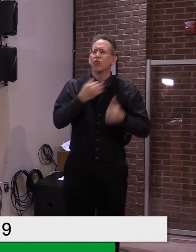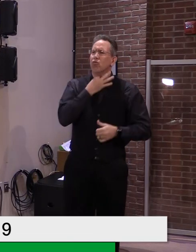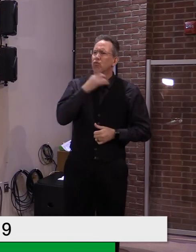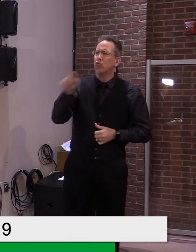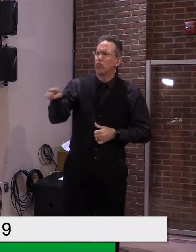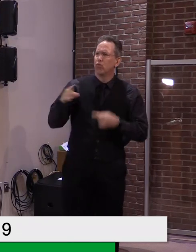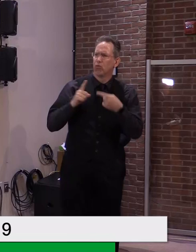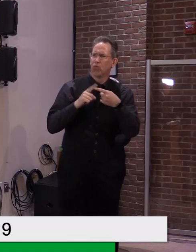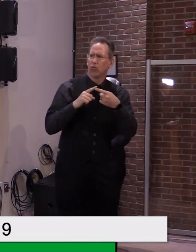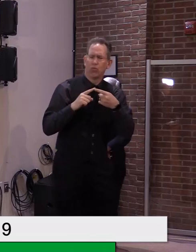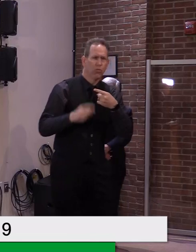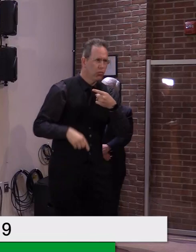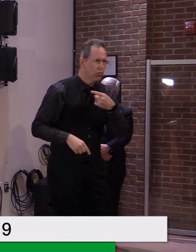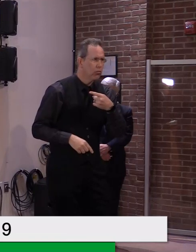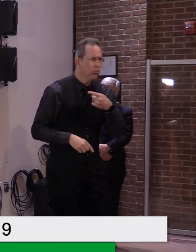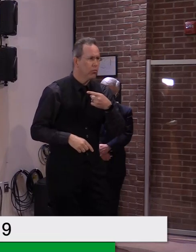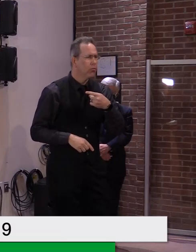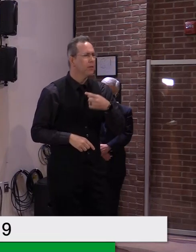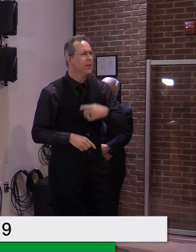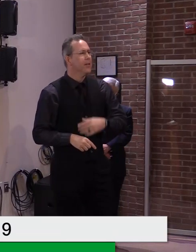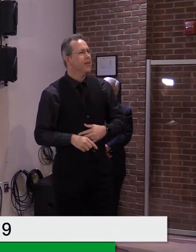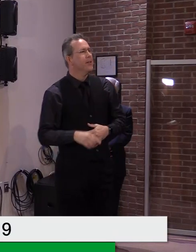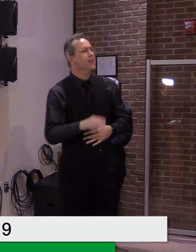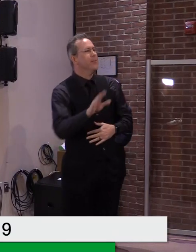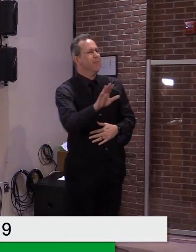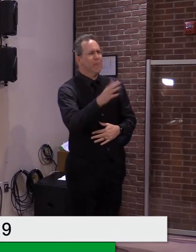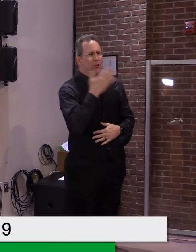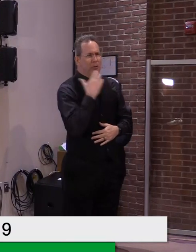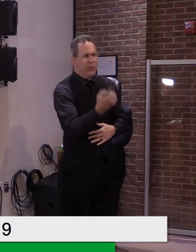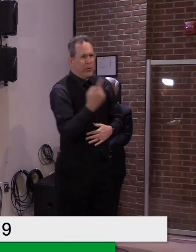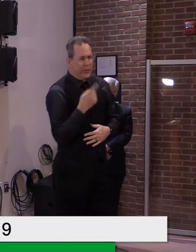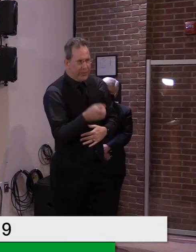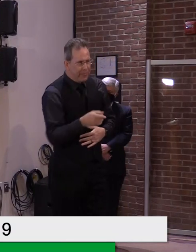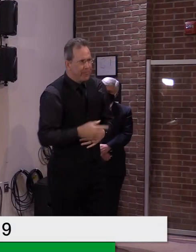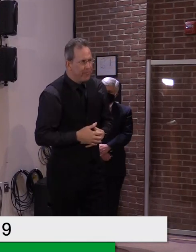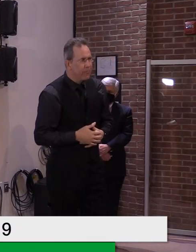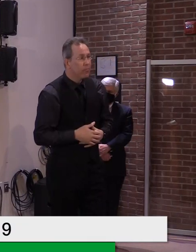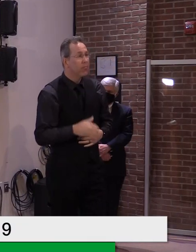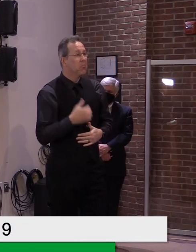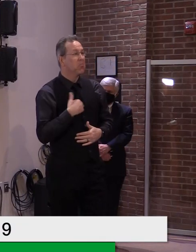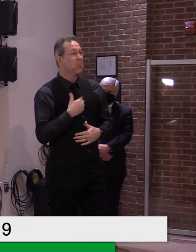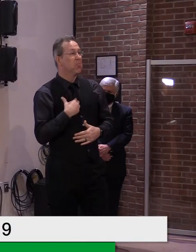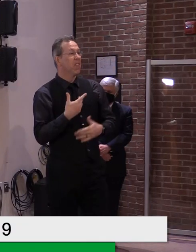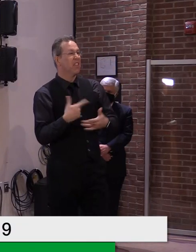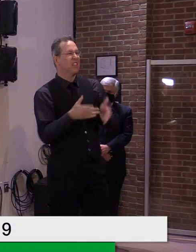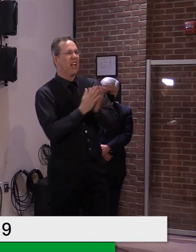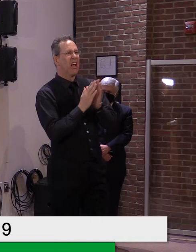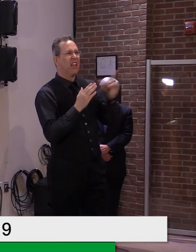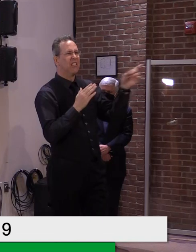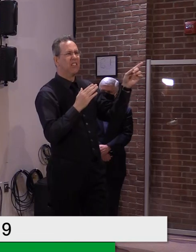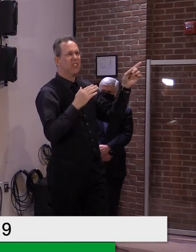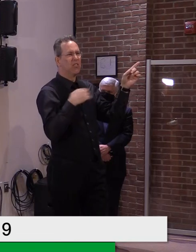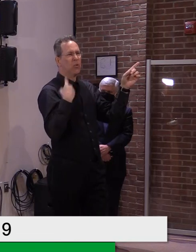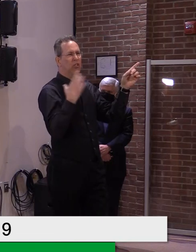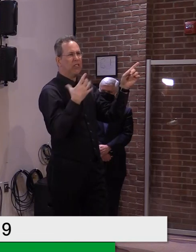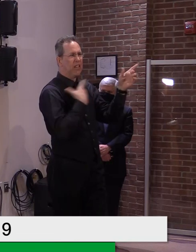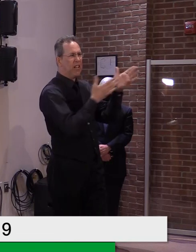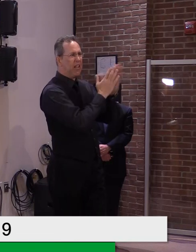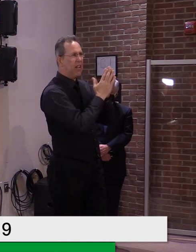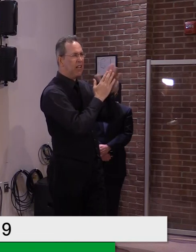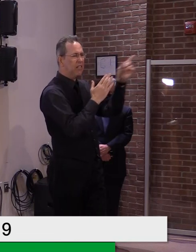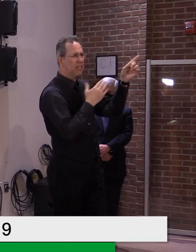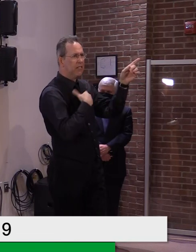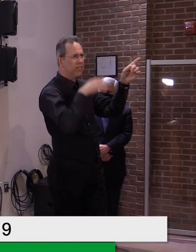You know, interesting you brought that up. I did ask that question last week, I believe, with the White House, and didn't